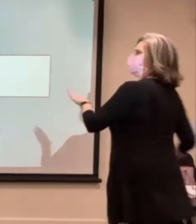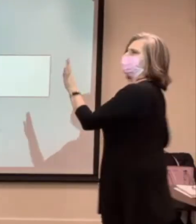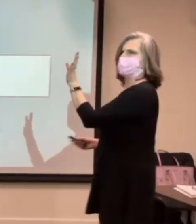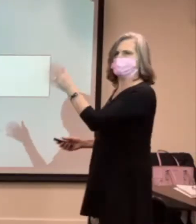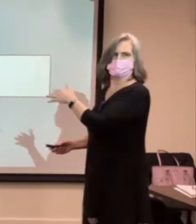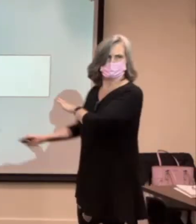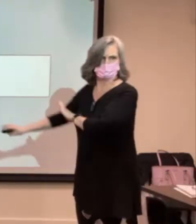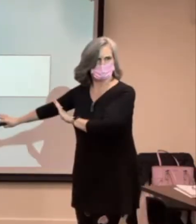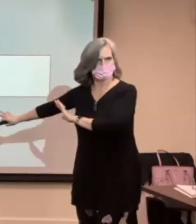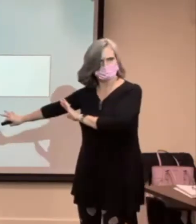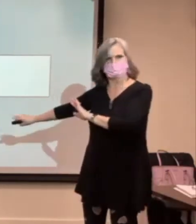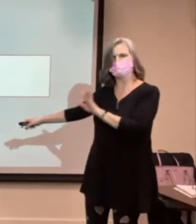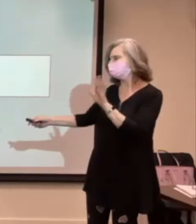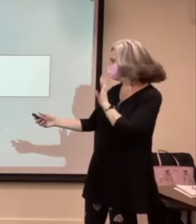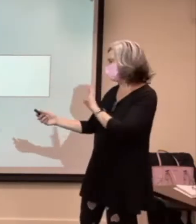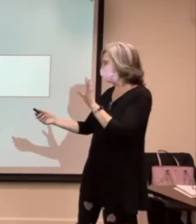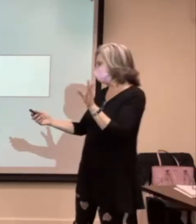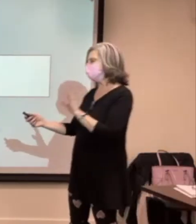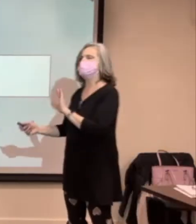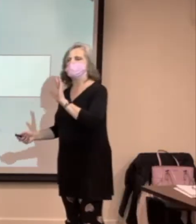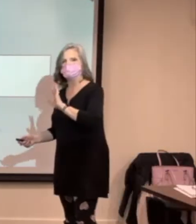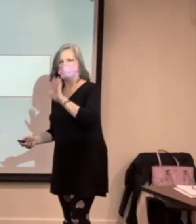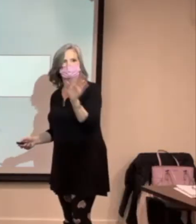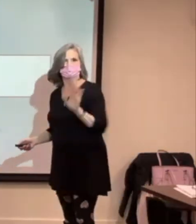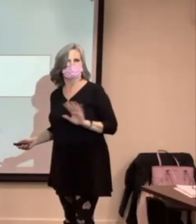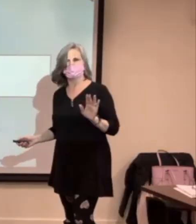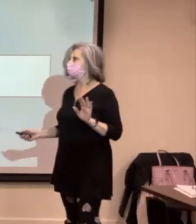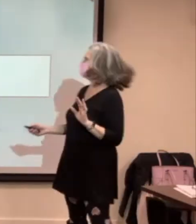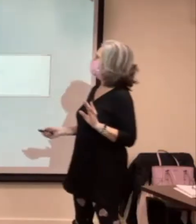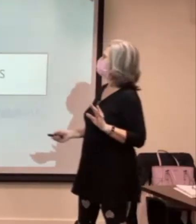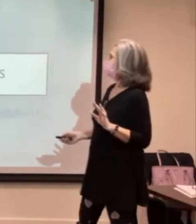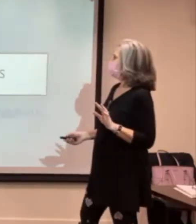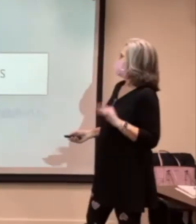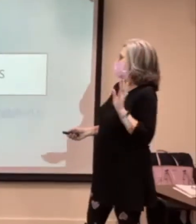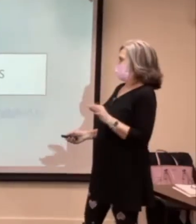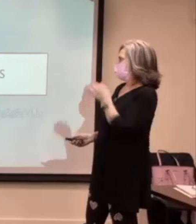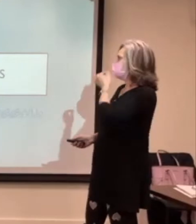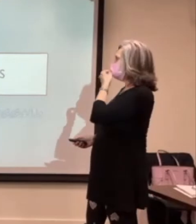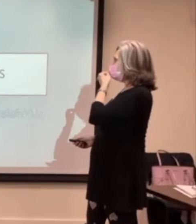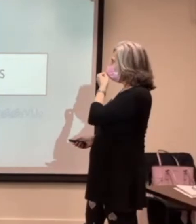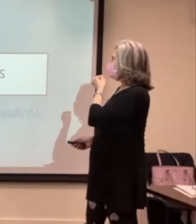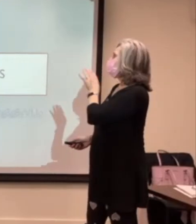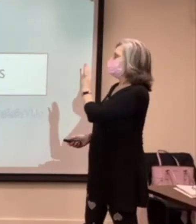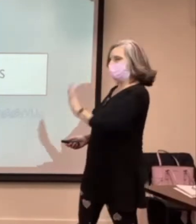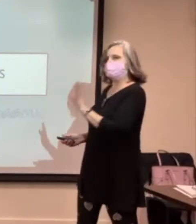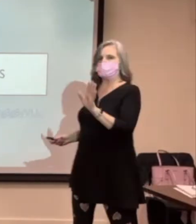ABCs, everything's on this. I can't tell you how much I love it. Okay, so now we're going to